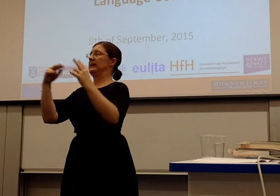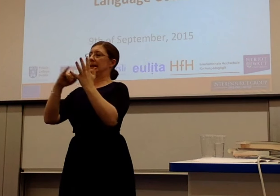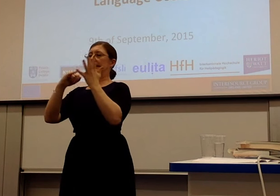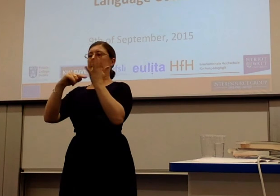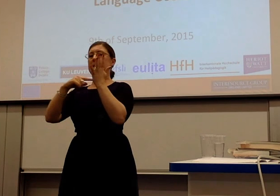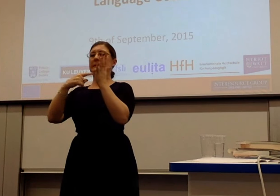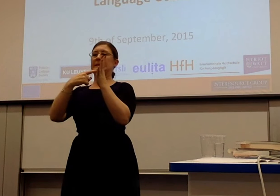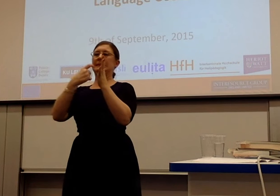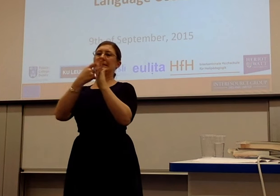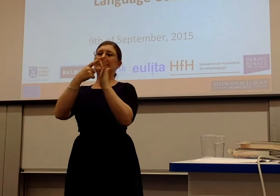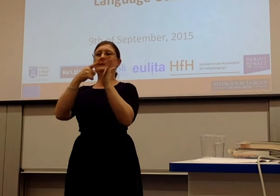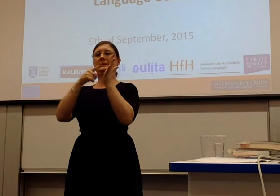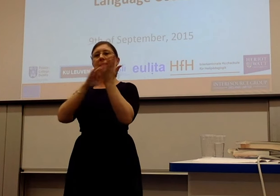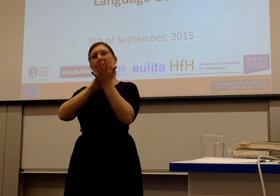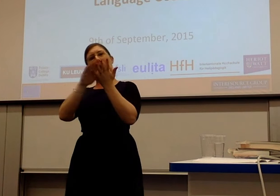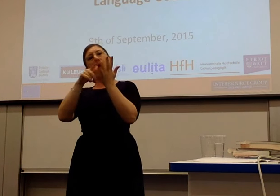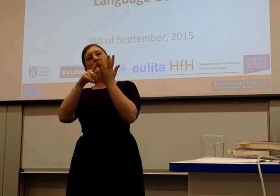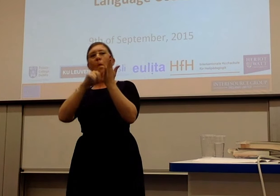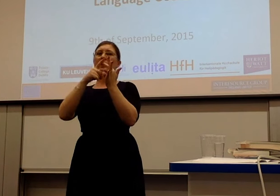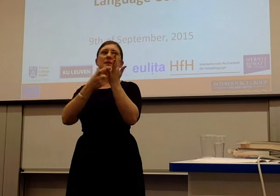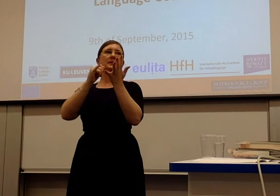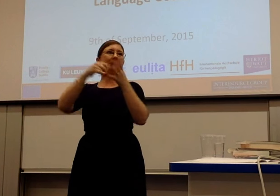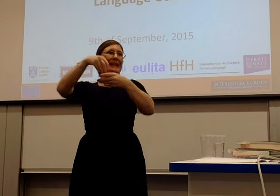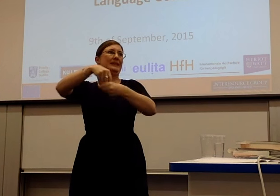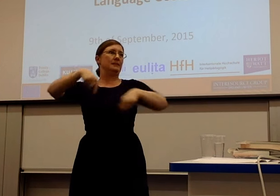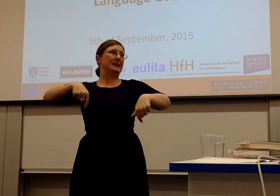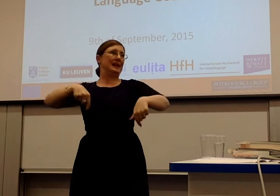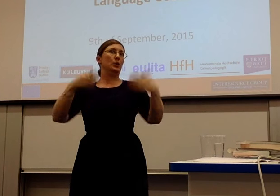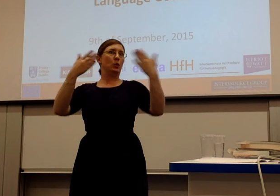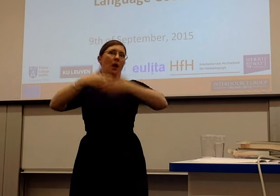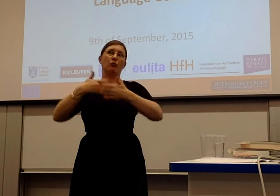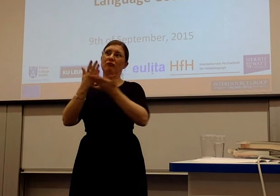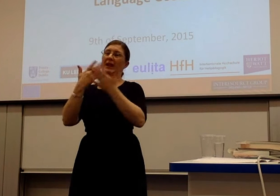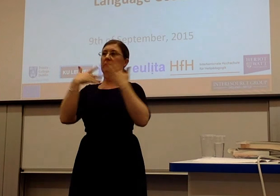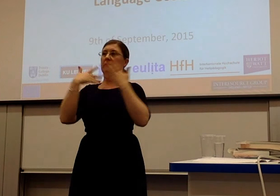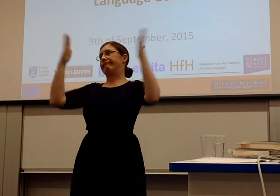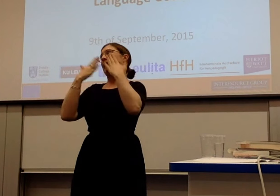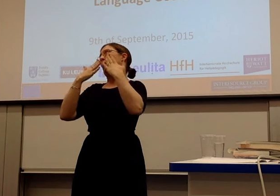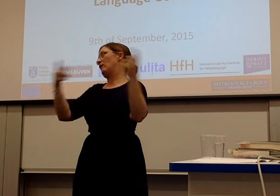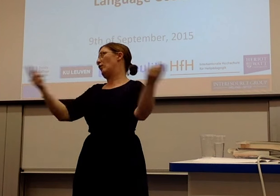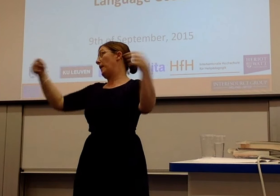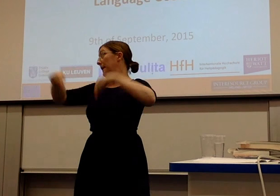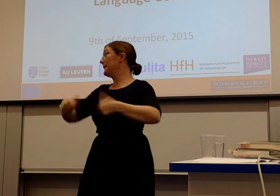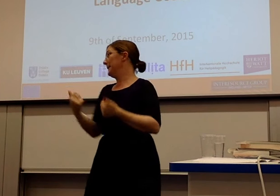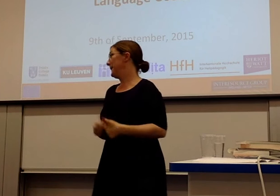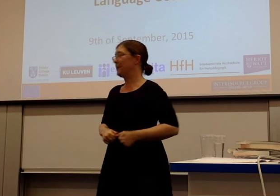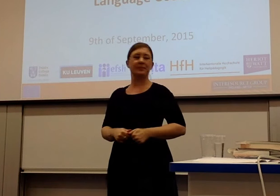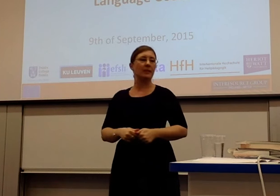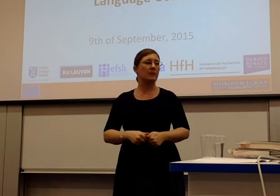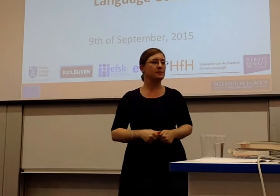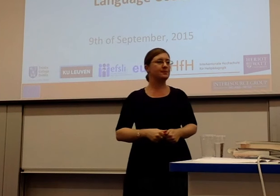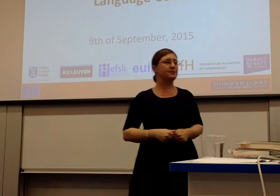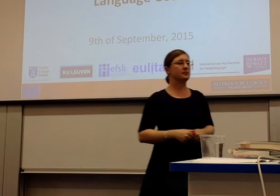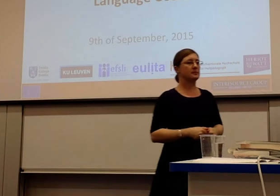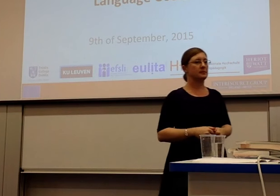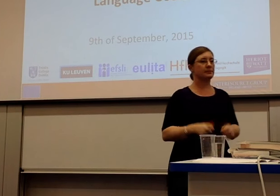we have a lot of different stakeholders present tonight and a range of perspectives in the room. So I really appreciate all of you giving up your time to come along